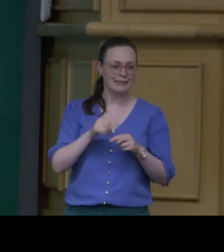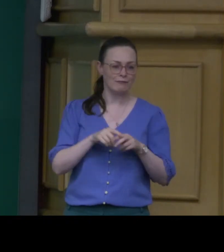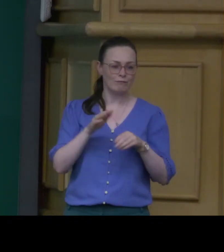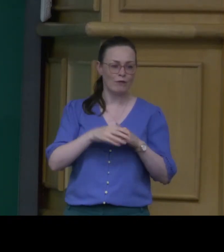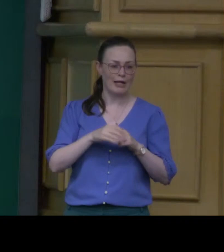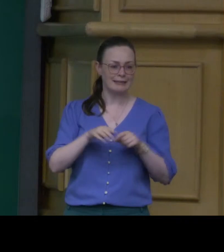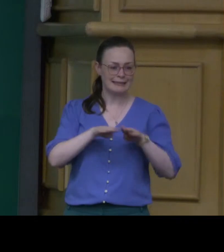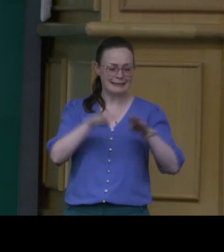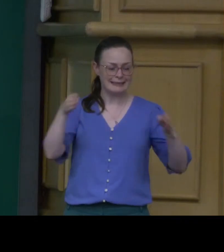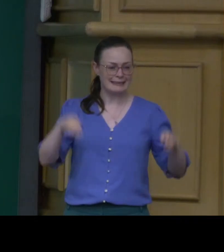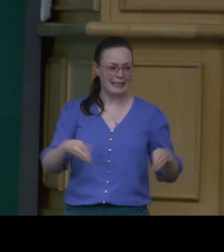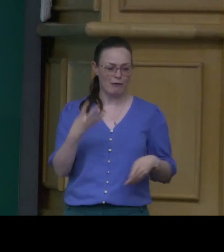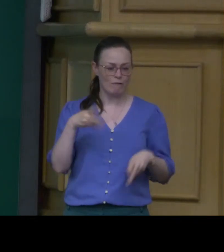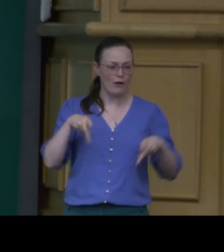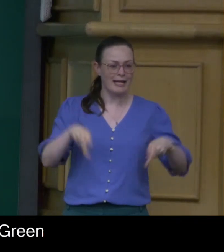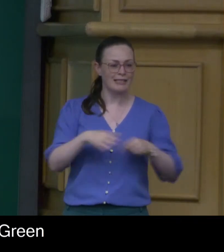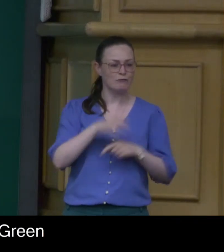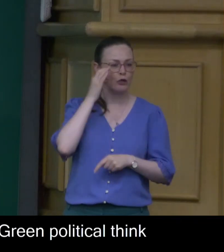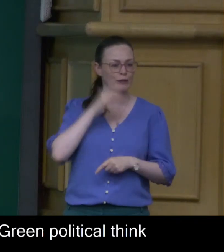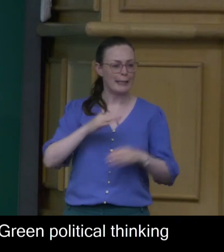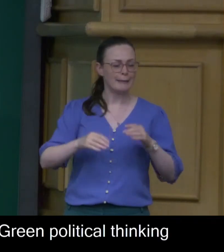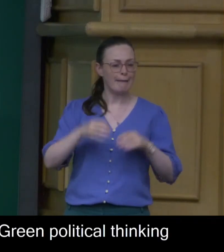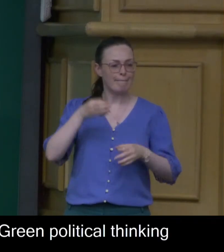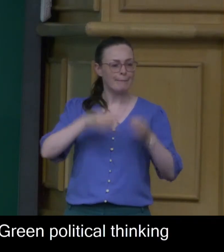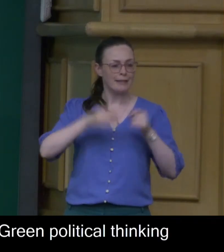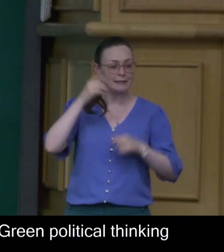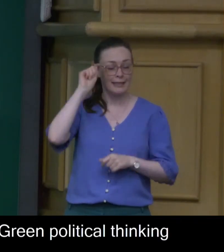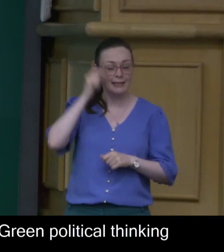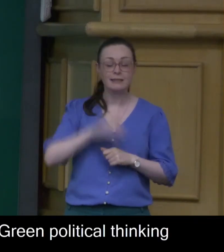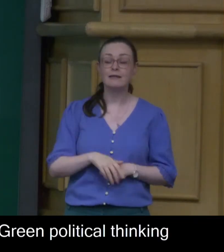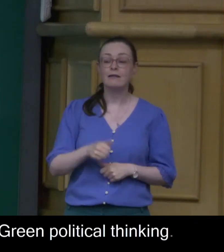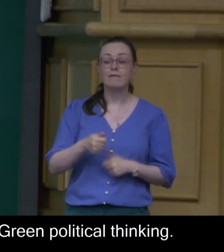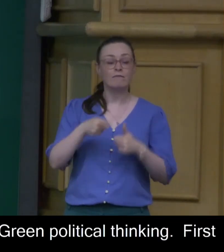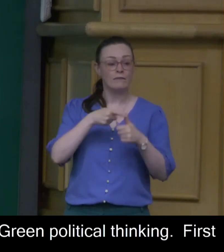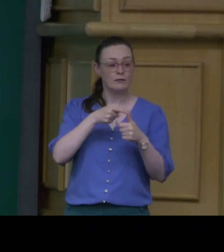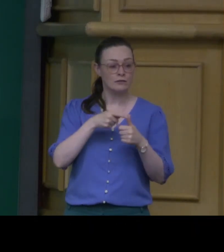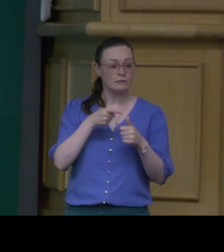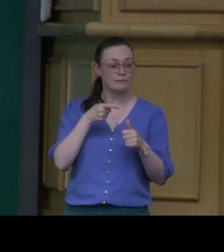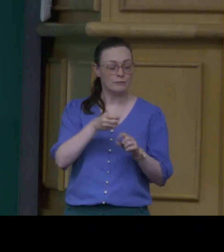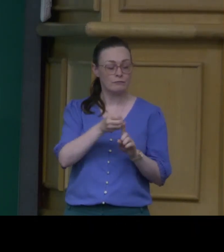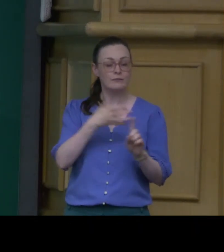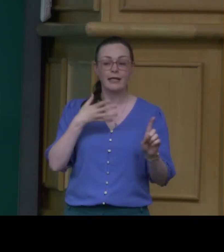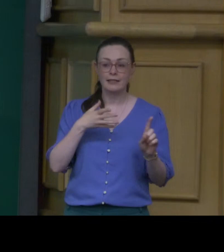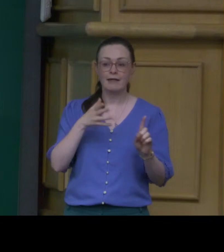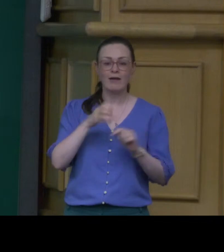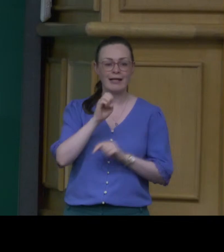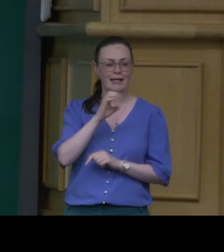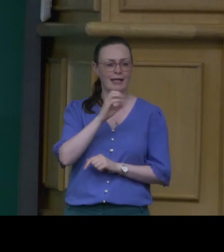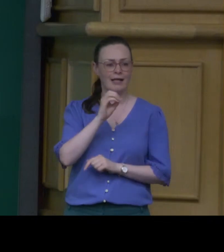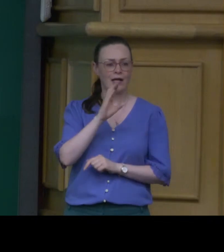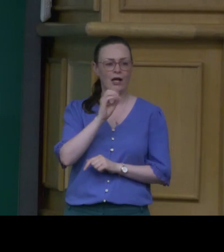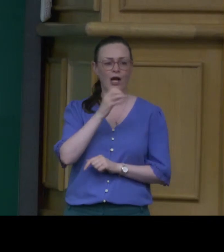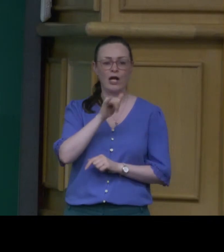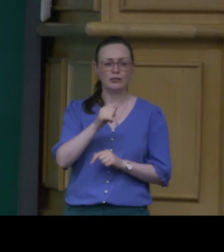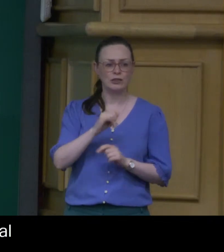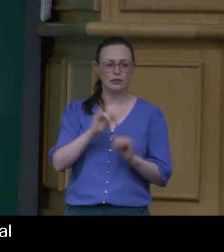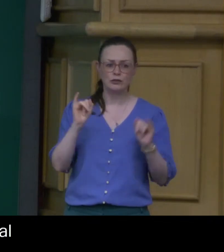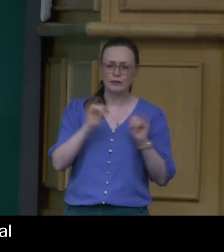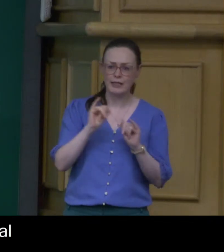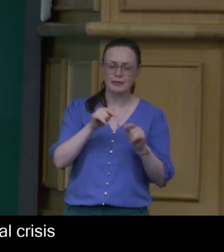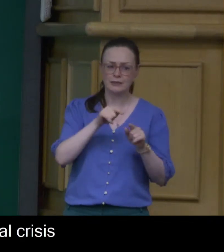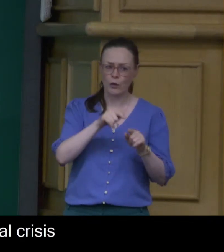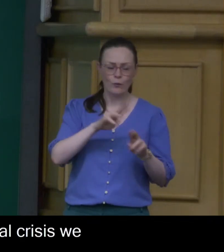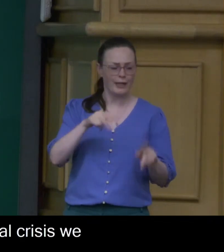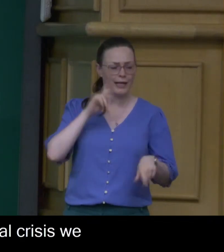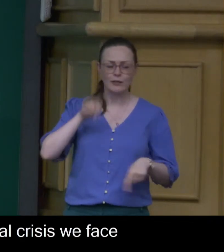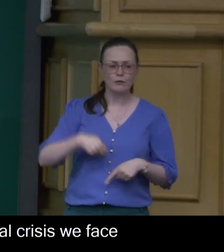green political thinking. Firstly, it's a recognition that the ecological crisis we face cannot